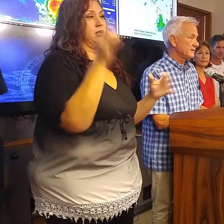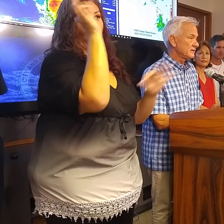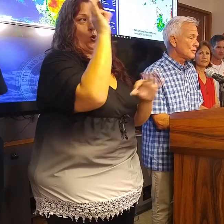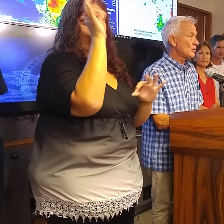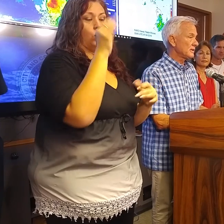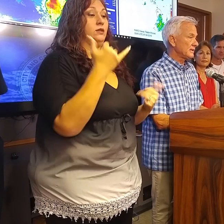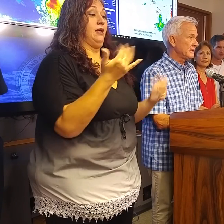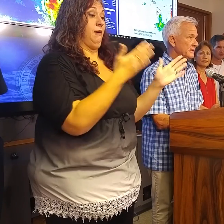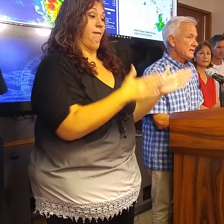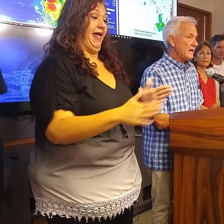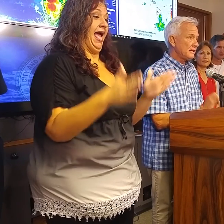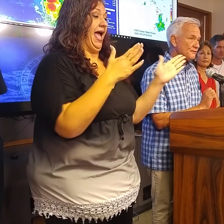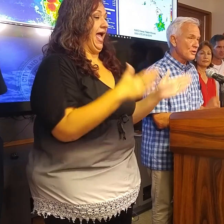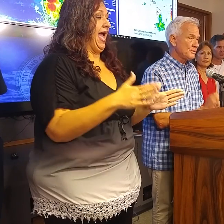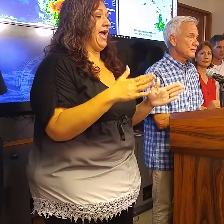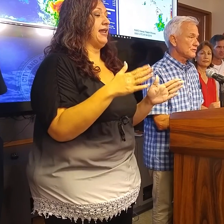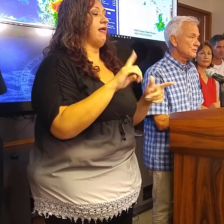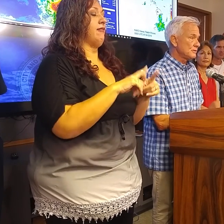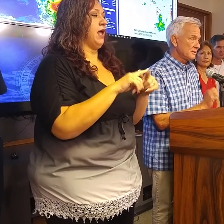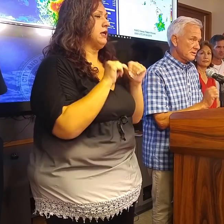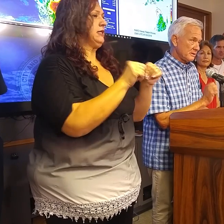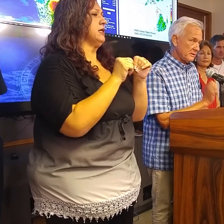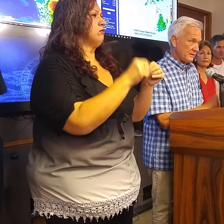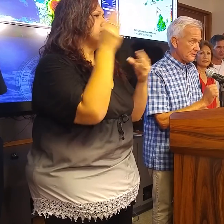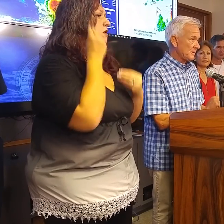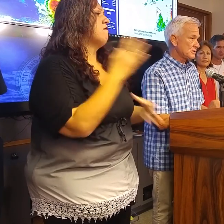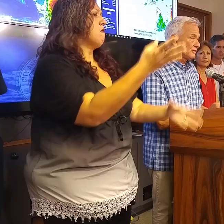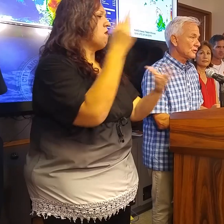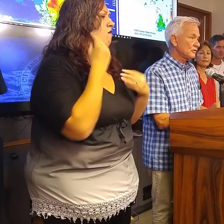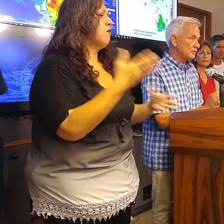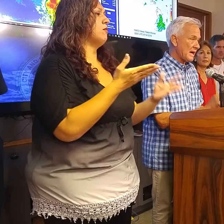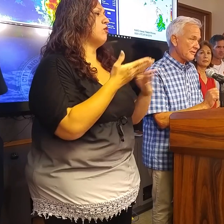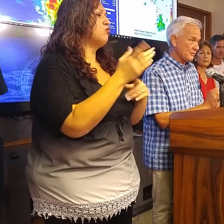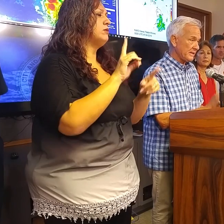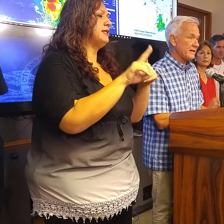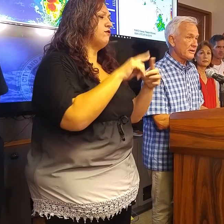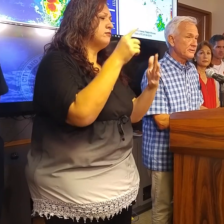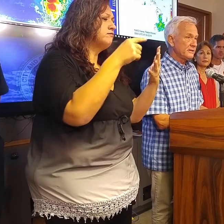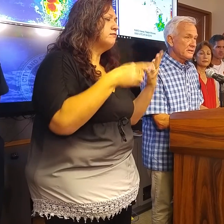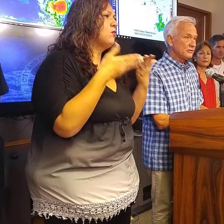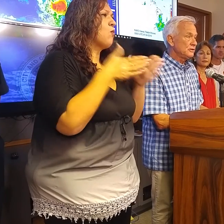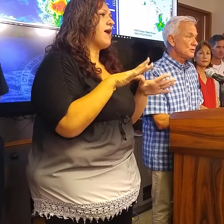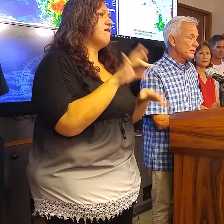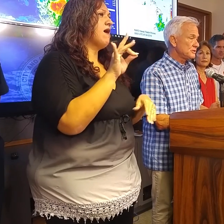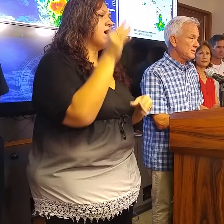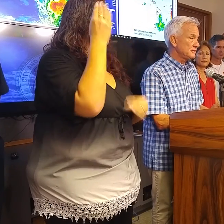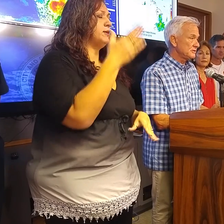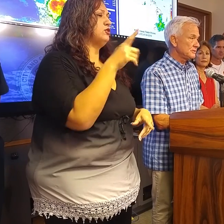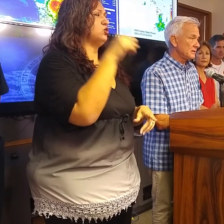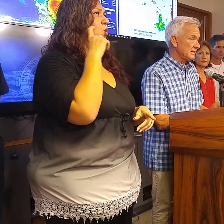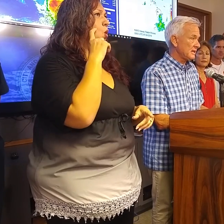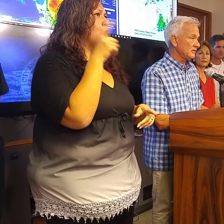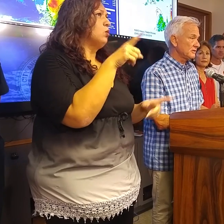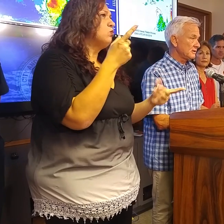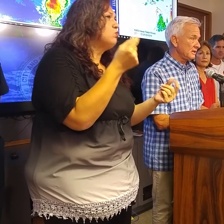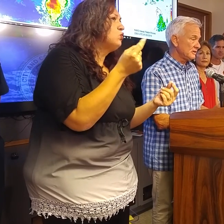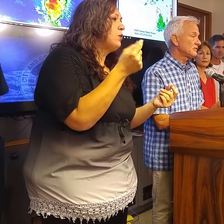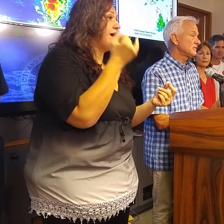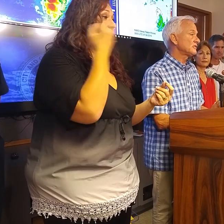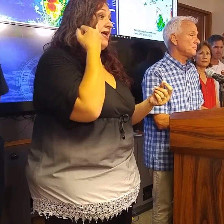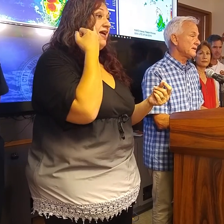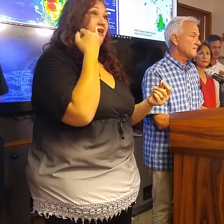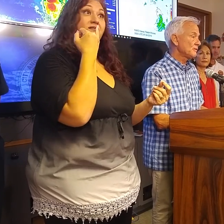plan accordingly and inform you through the information sources you have right now, so you know what you need to do in case